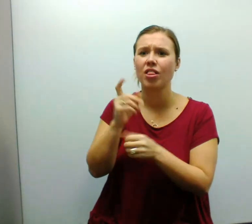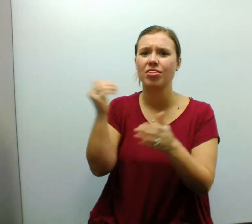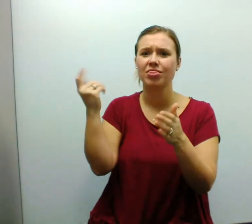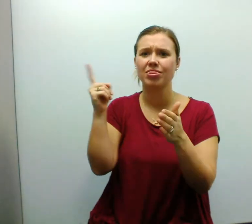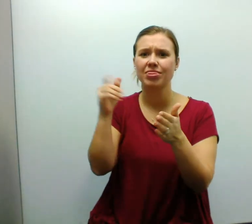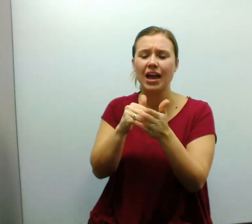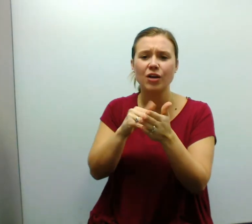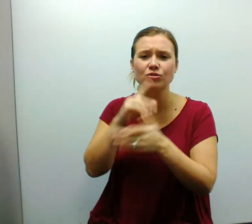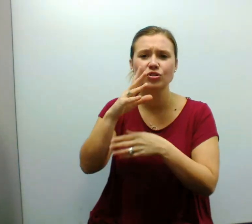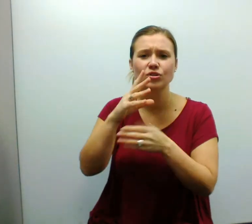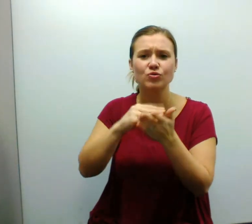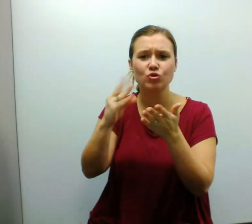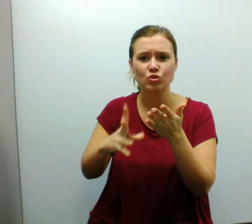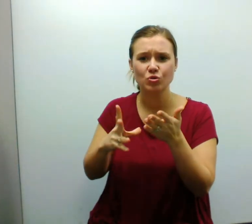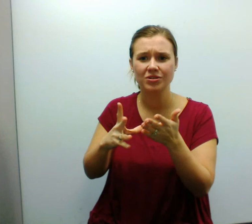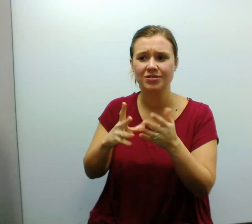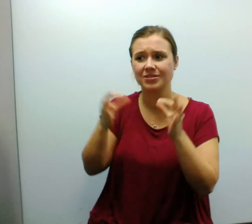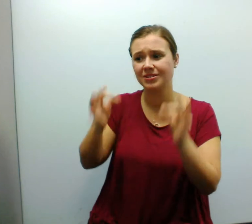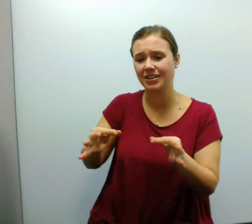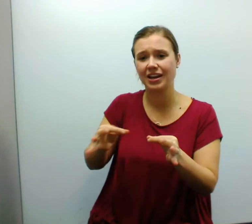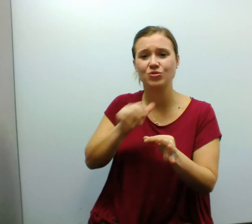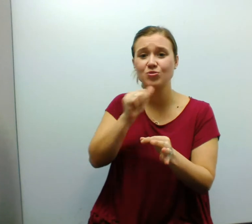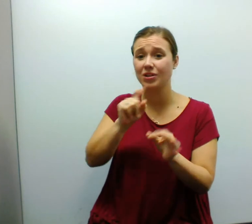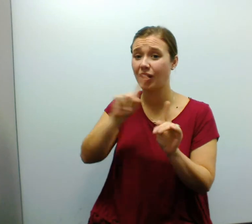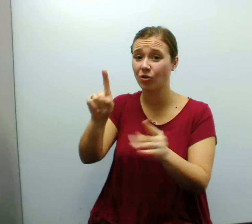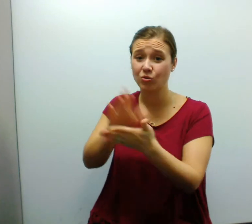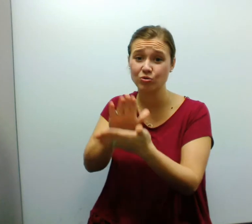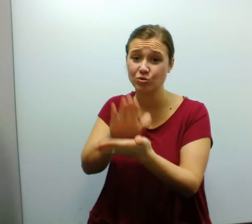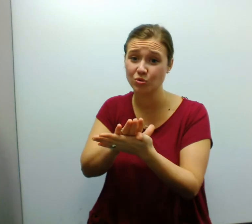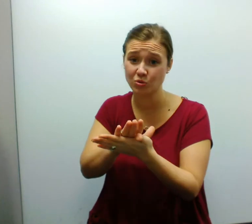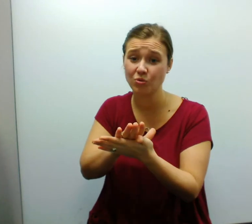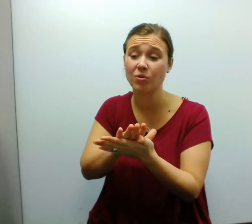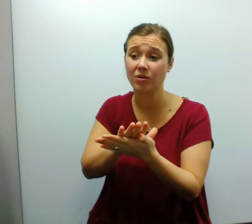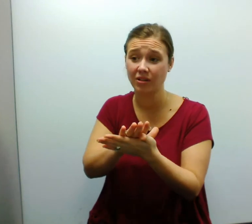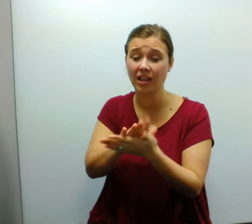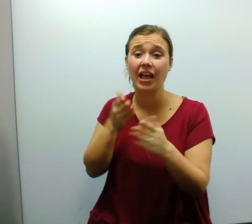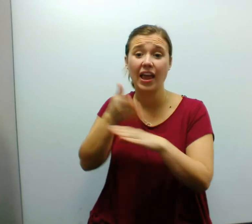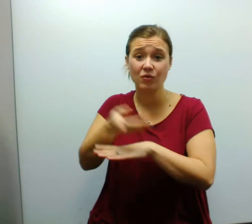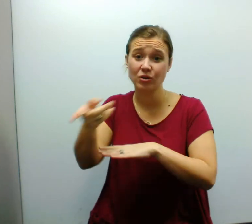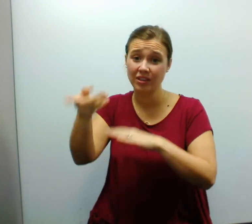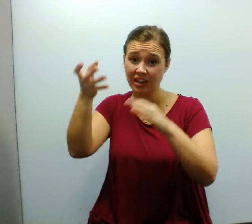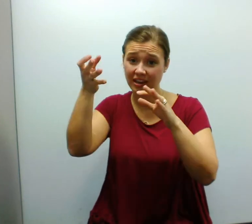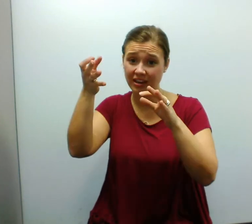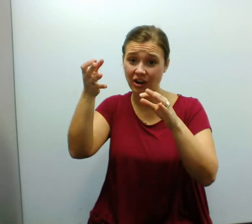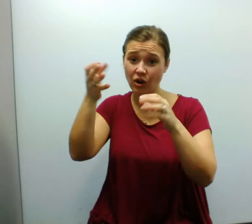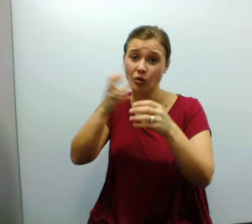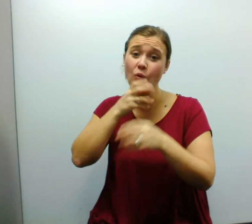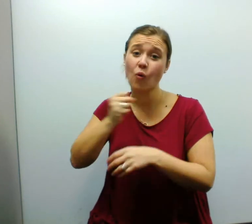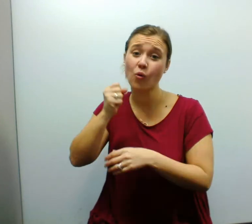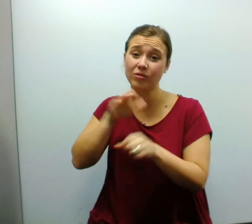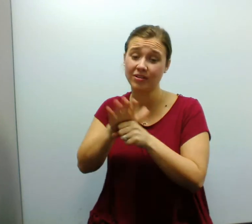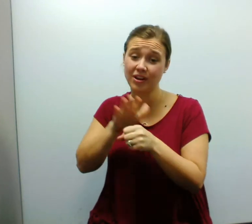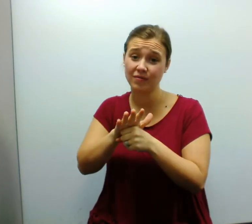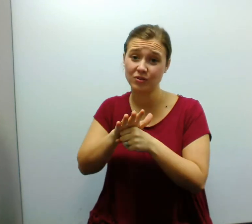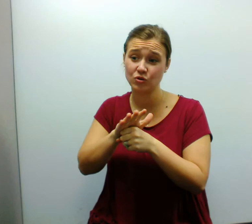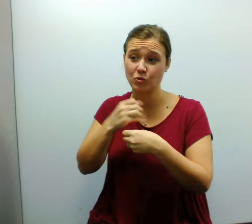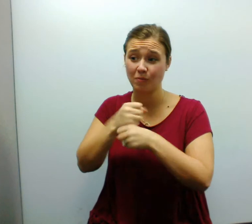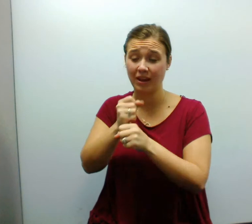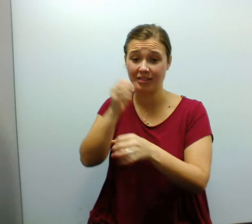opt for a life outside of school once they're old enough to make the choice. When asked why they drop out of school,